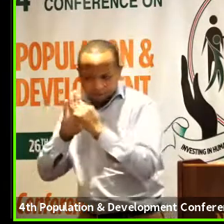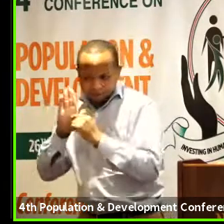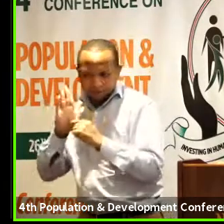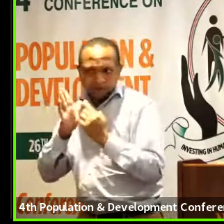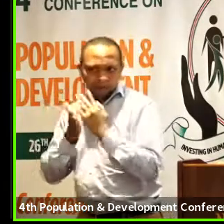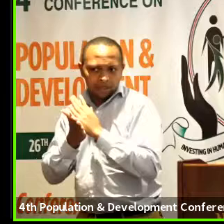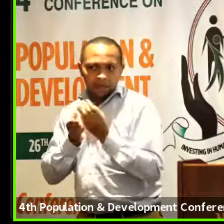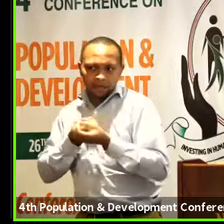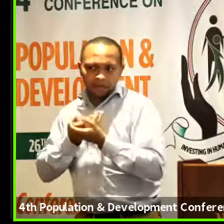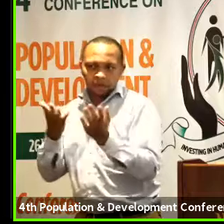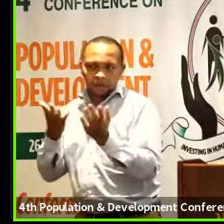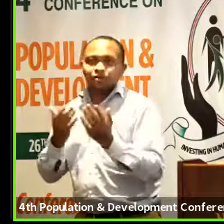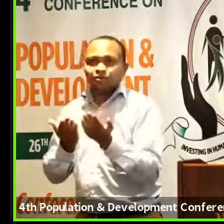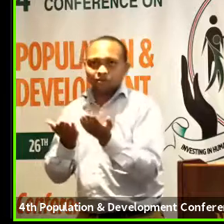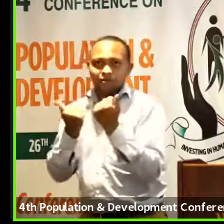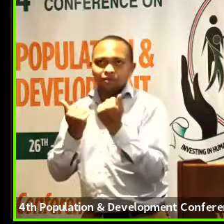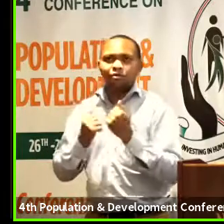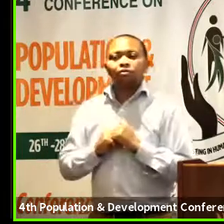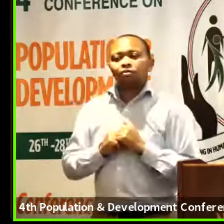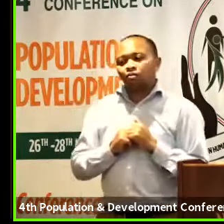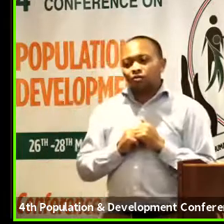Engineer.